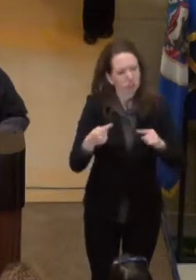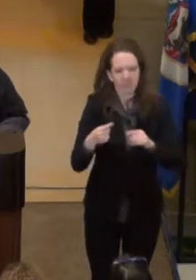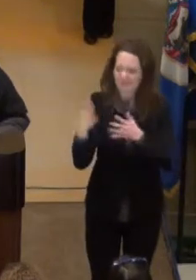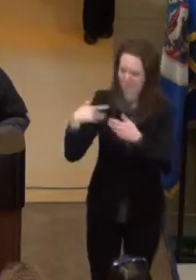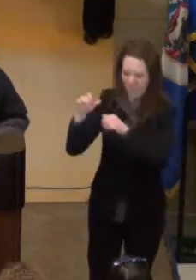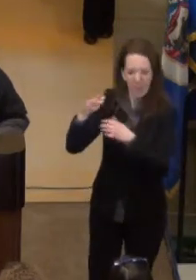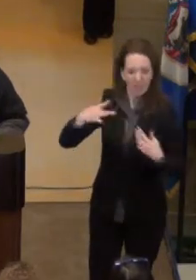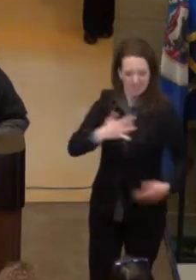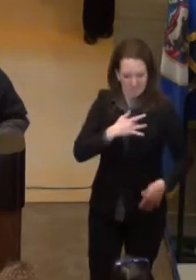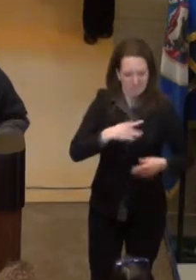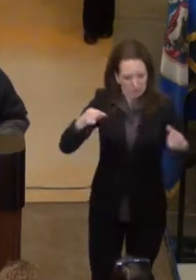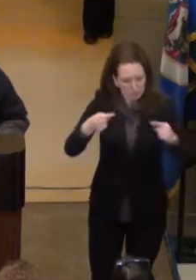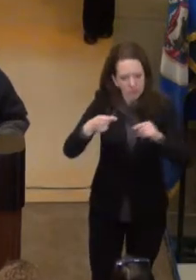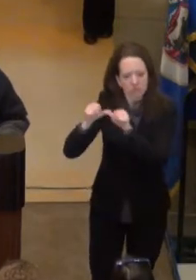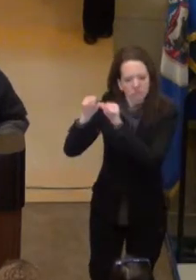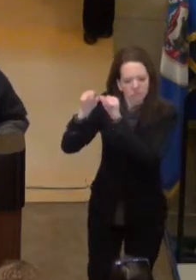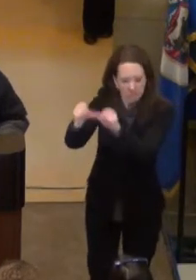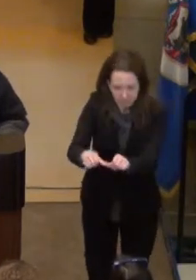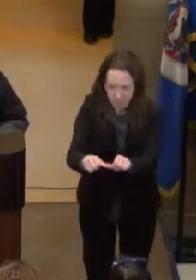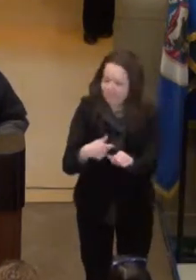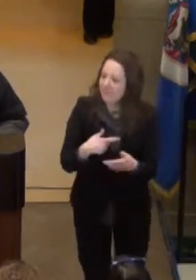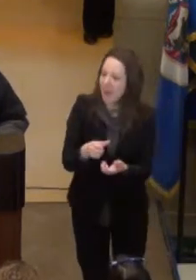Supportive Schools Act